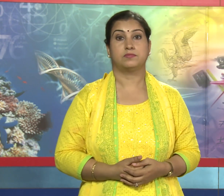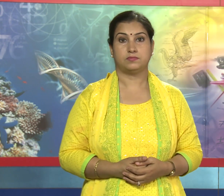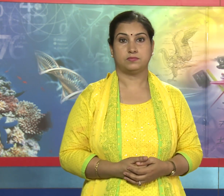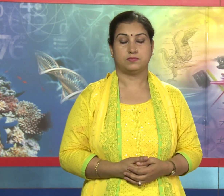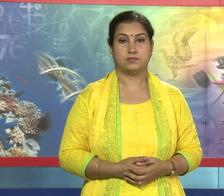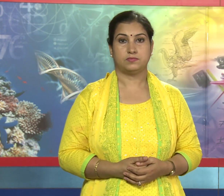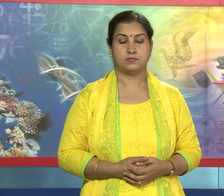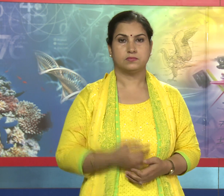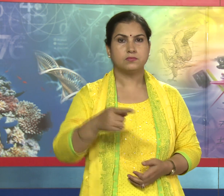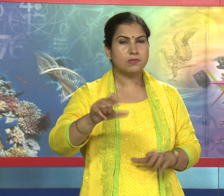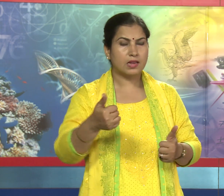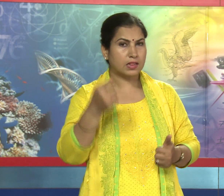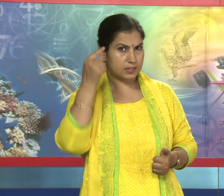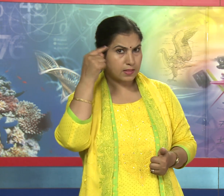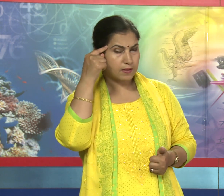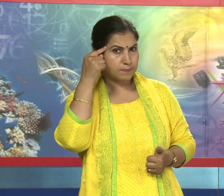Can you think of such activities?